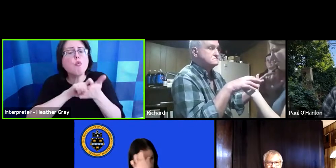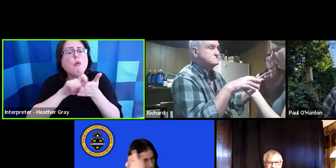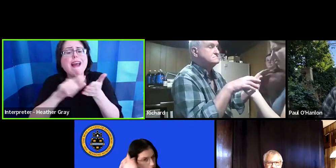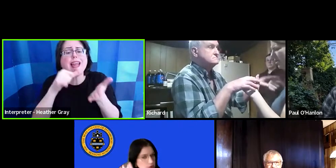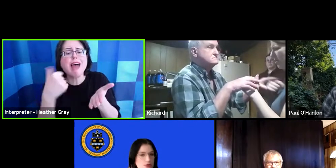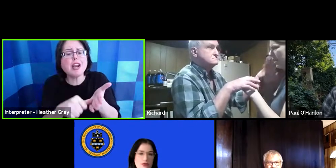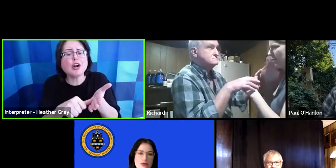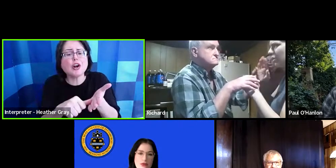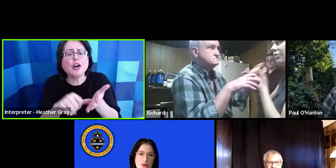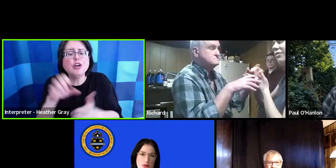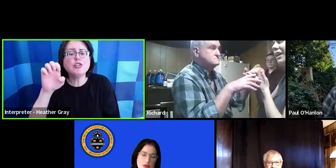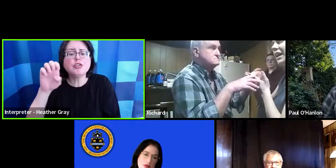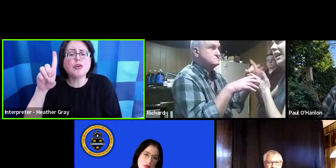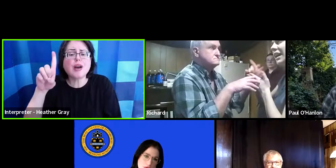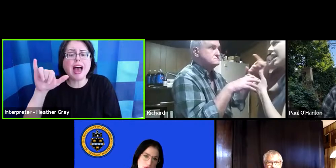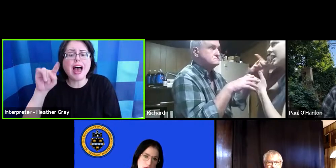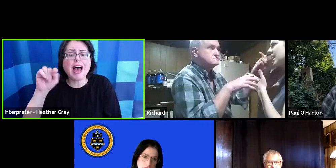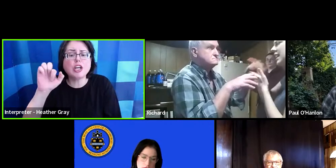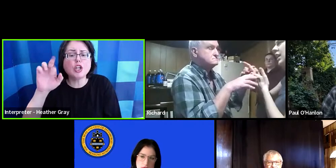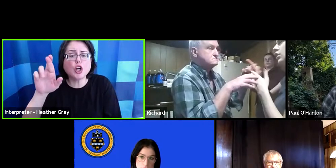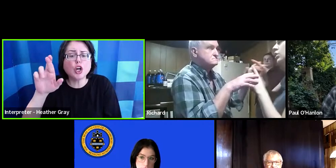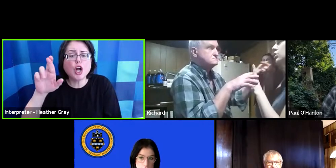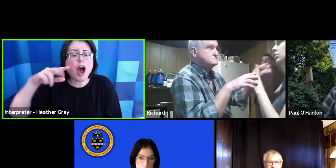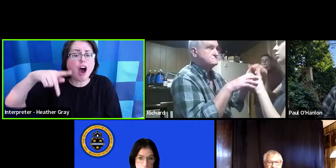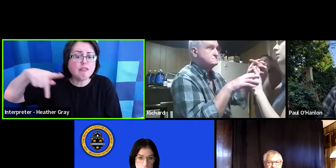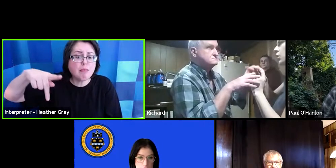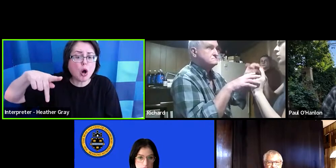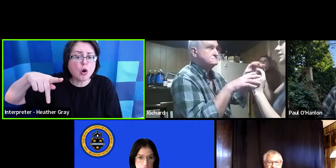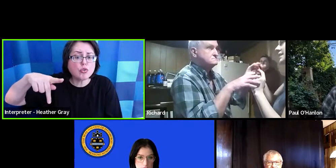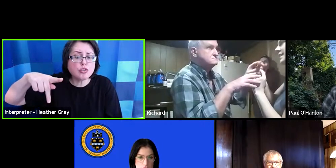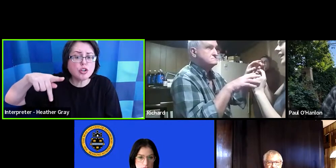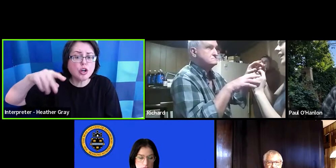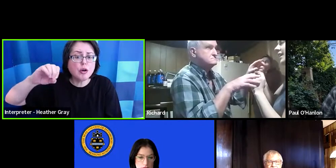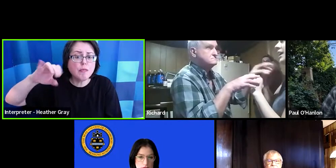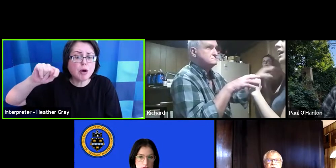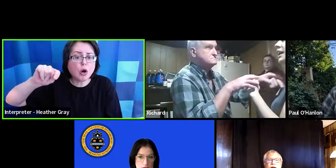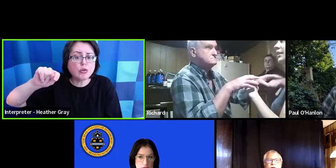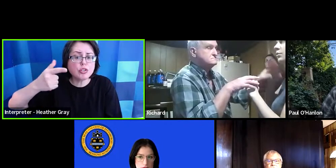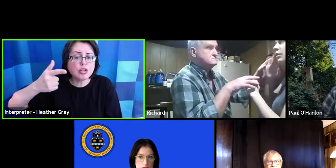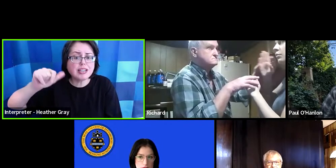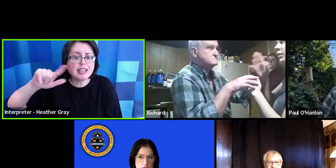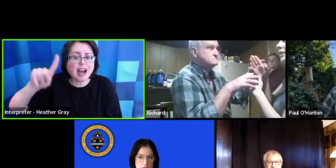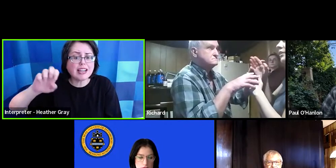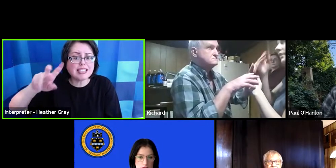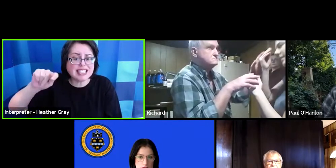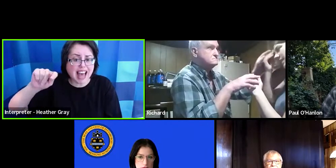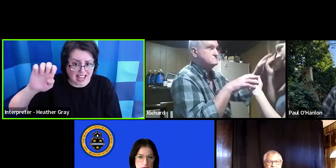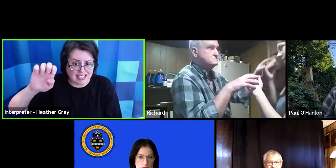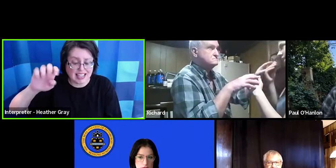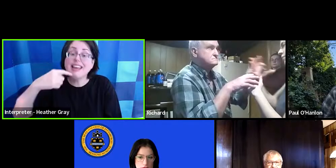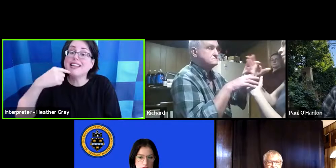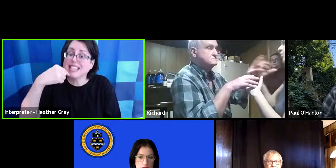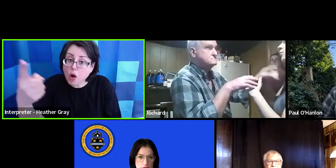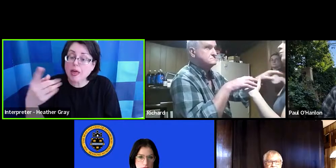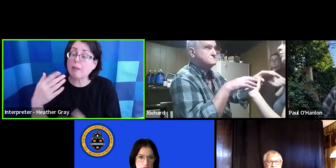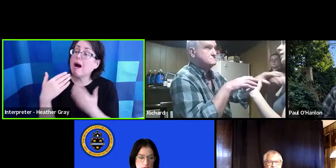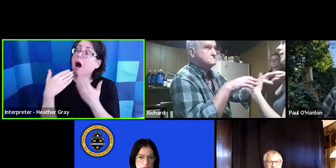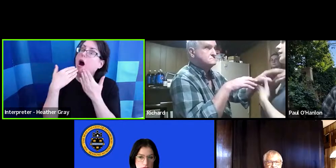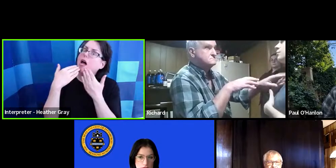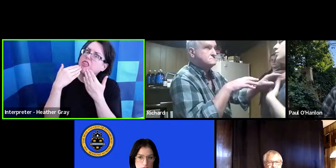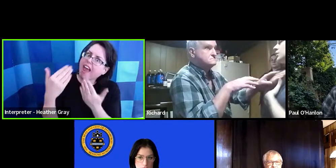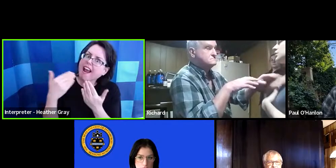Post-Gazette and express appreciation for the way that the City Council had integrated